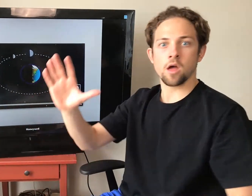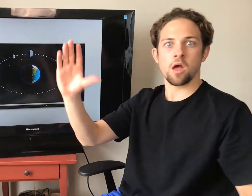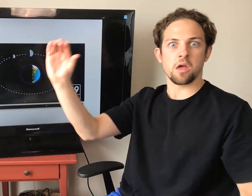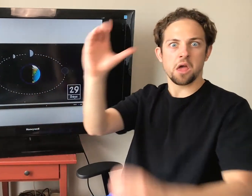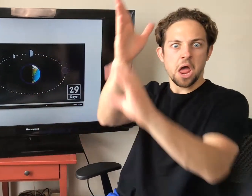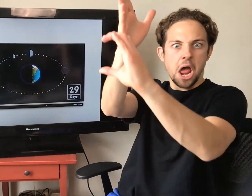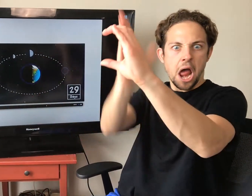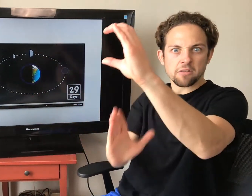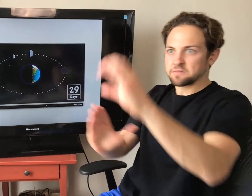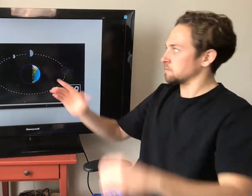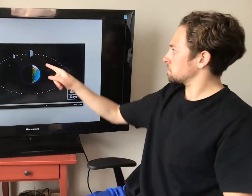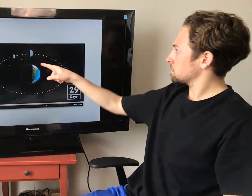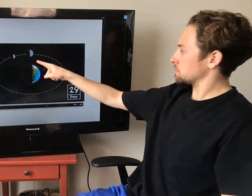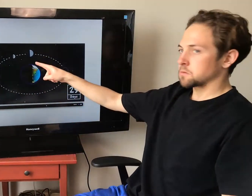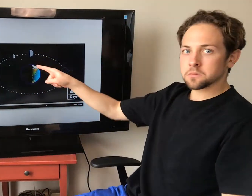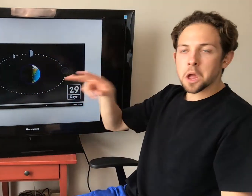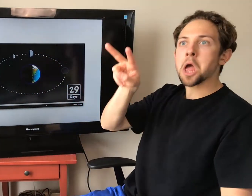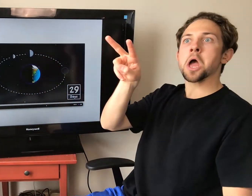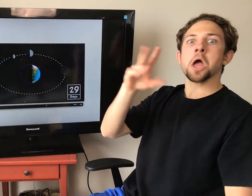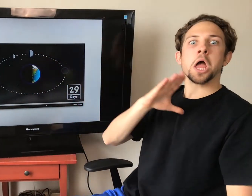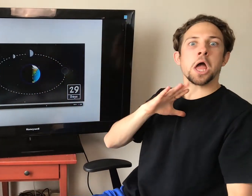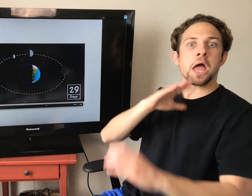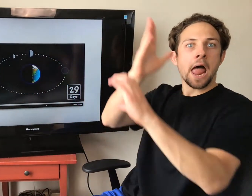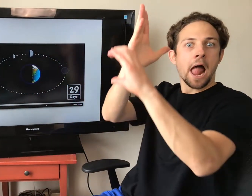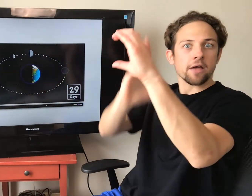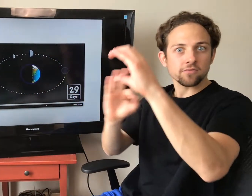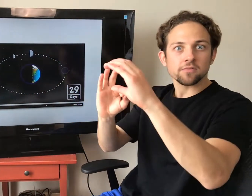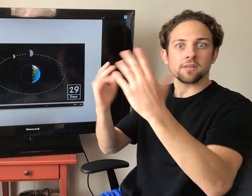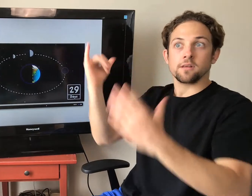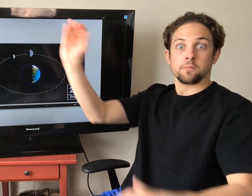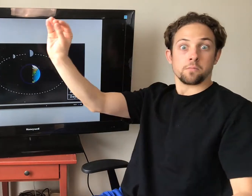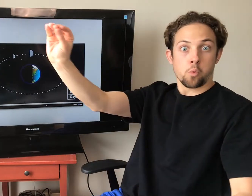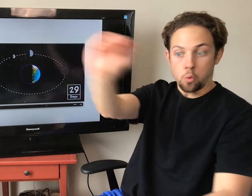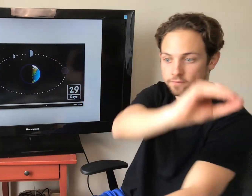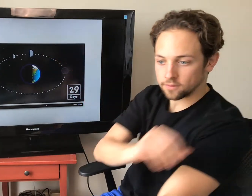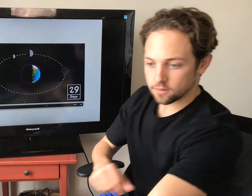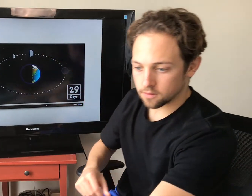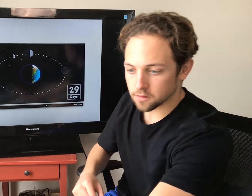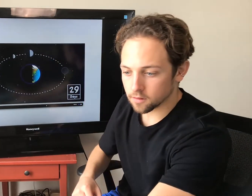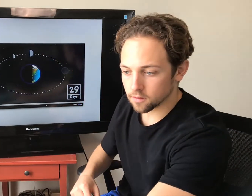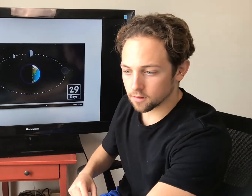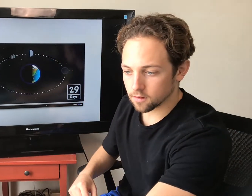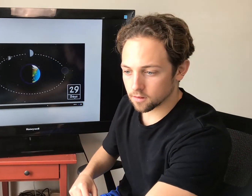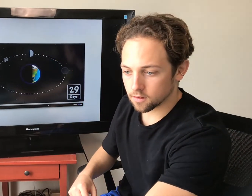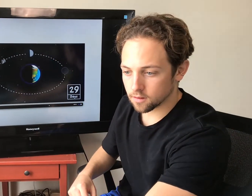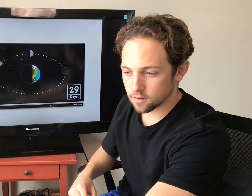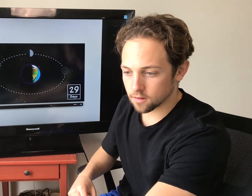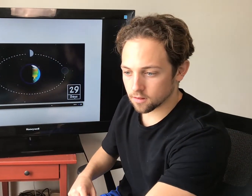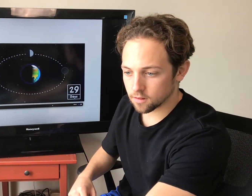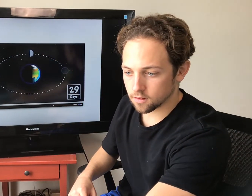moon. And then as it rotates around the Earth, half of the moon is covered in light.